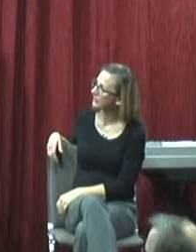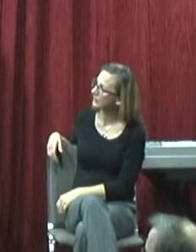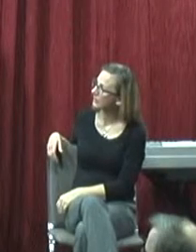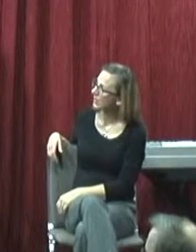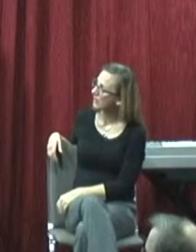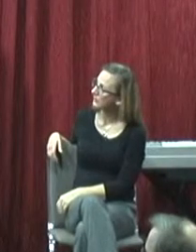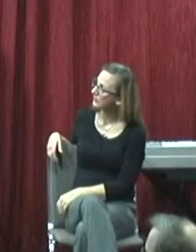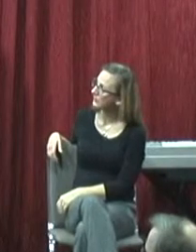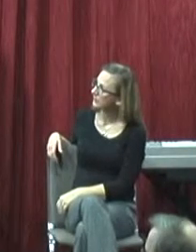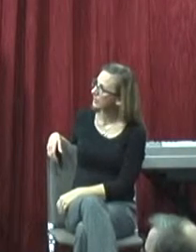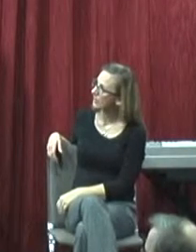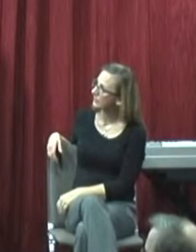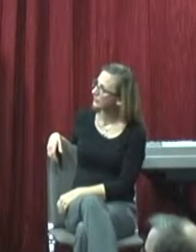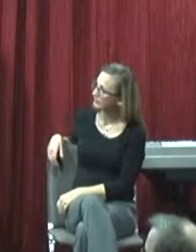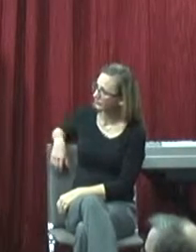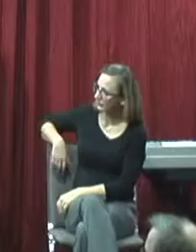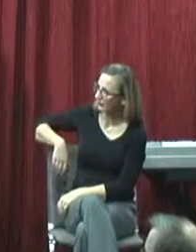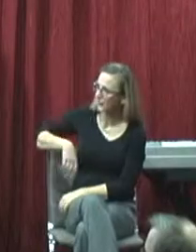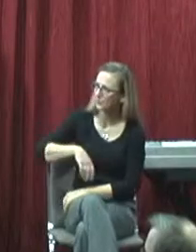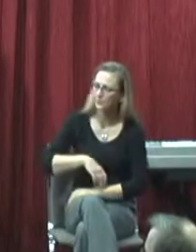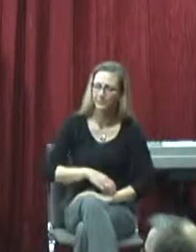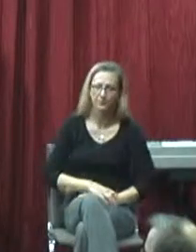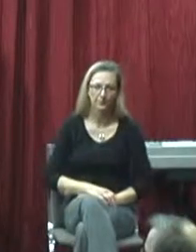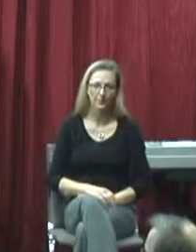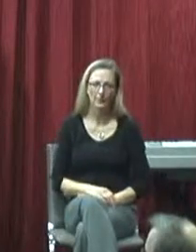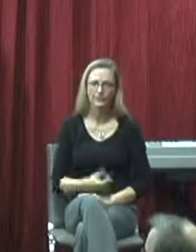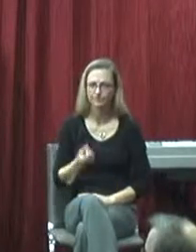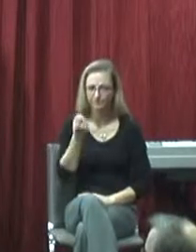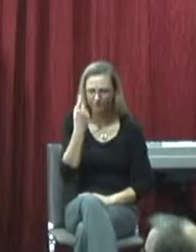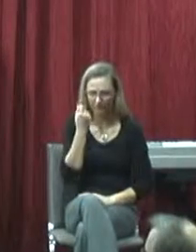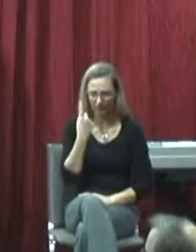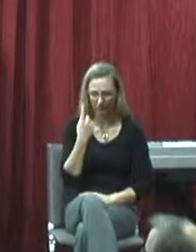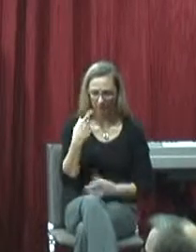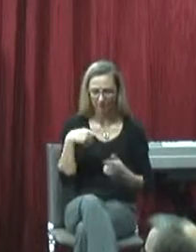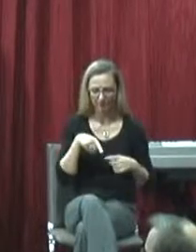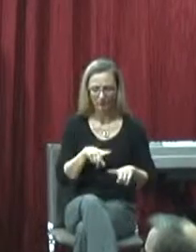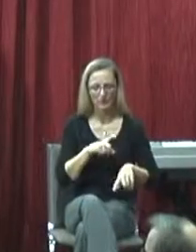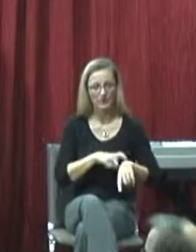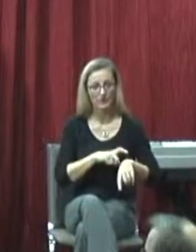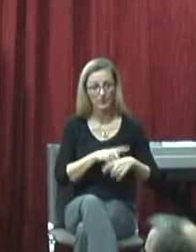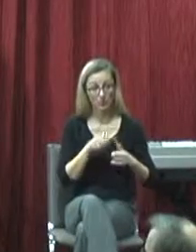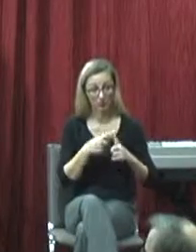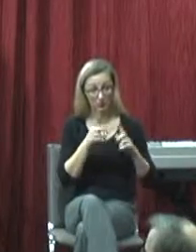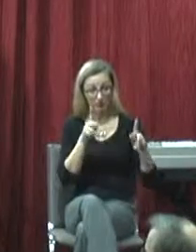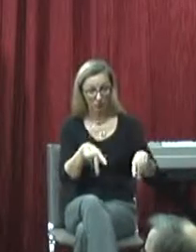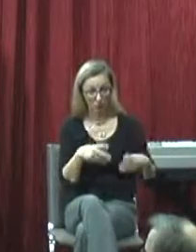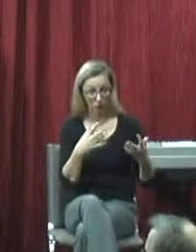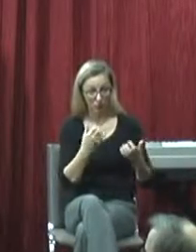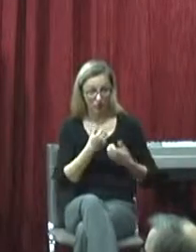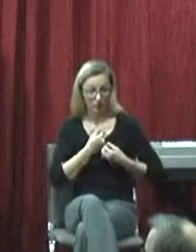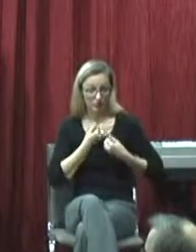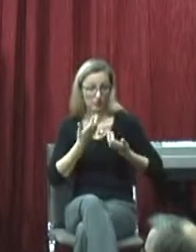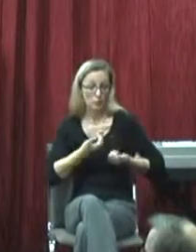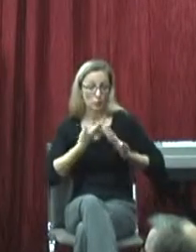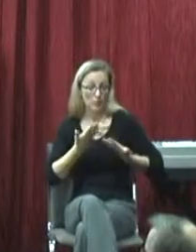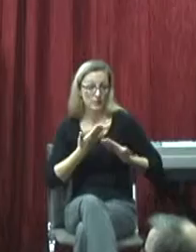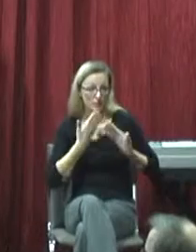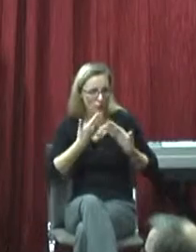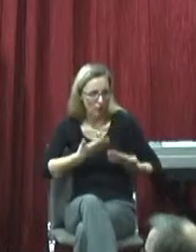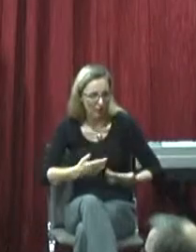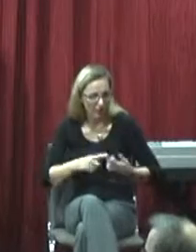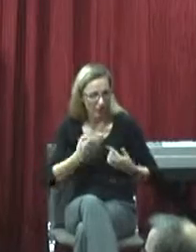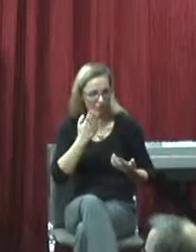God. Now, understand this, that in those days, when a person wanted to express their gratitude to